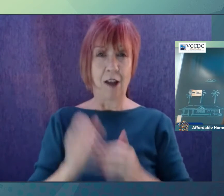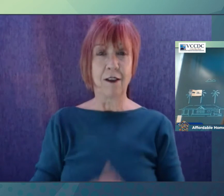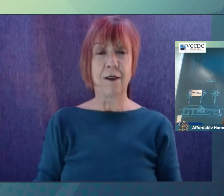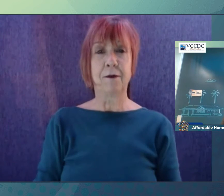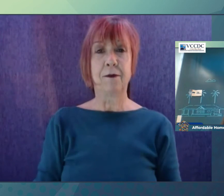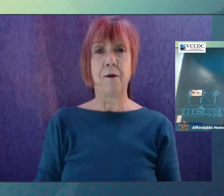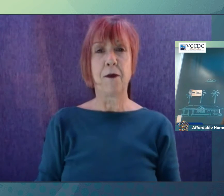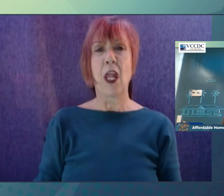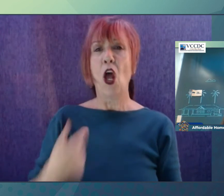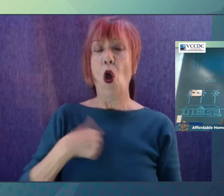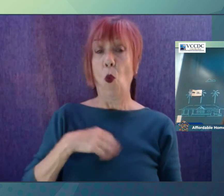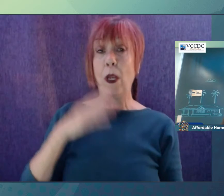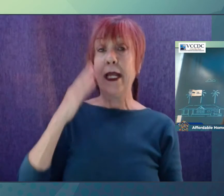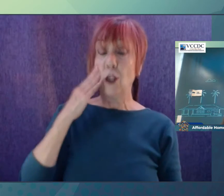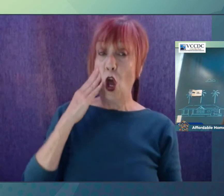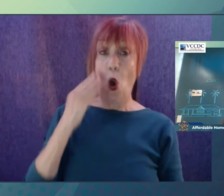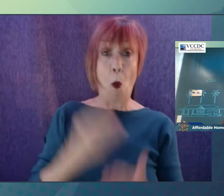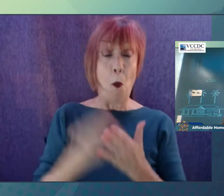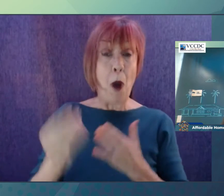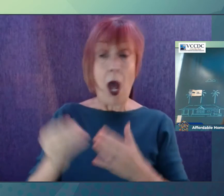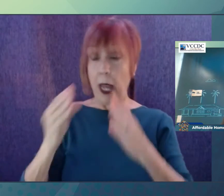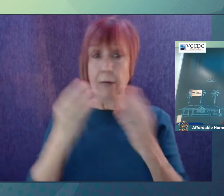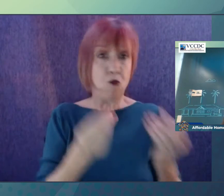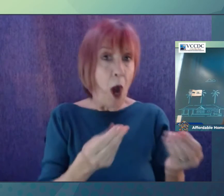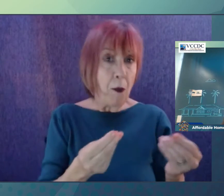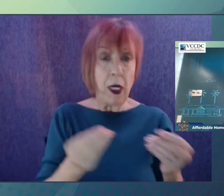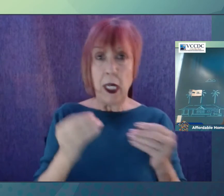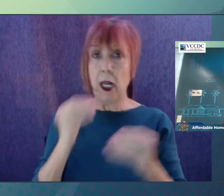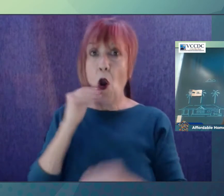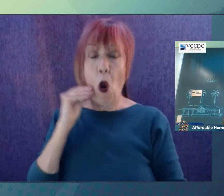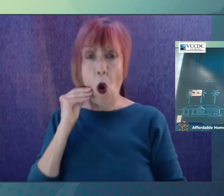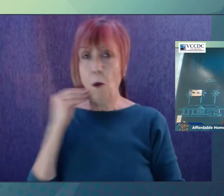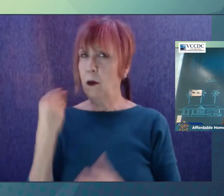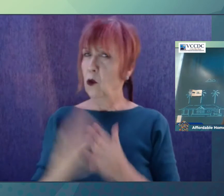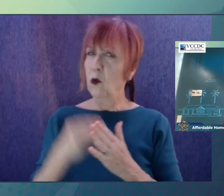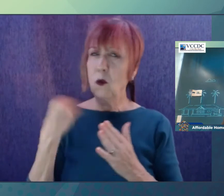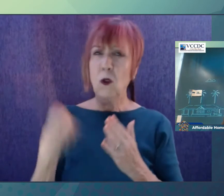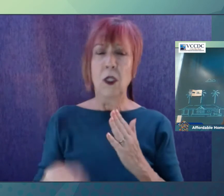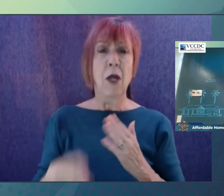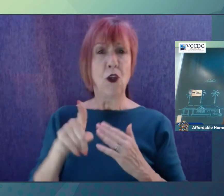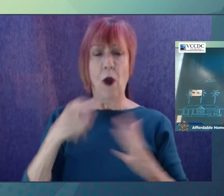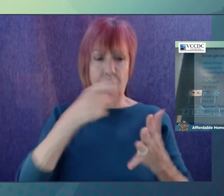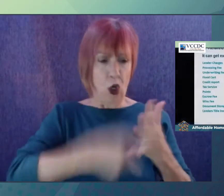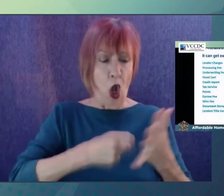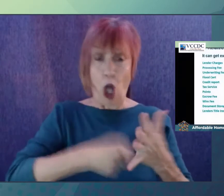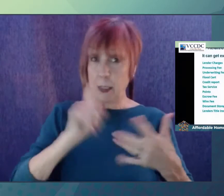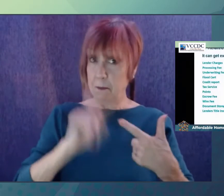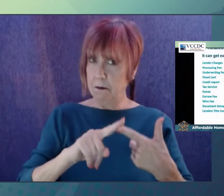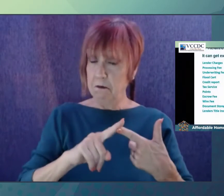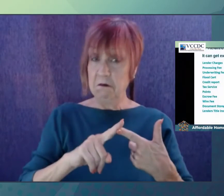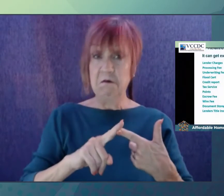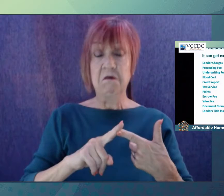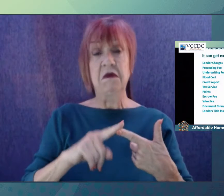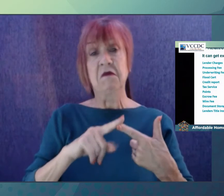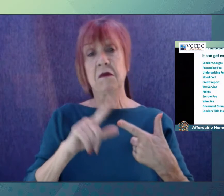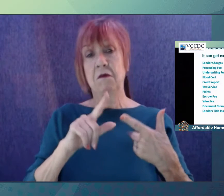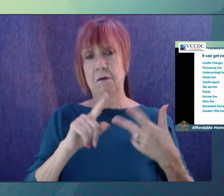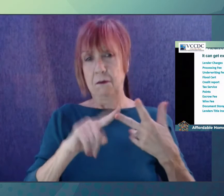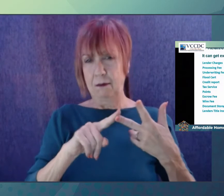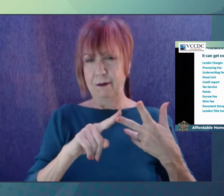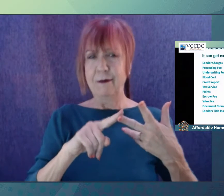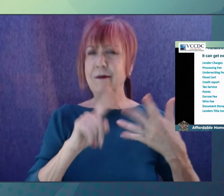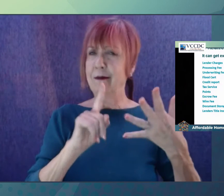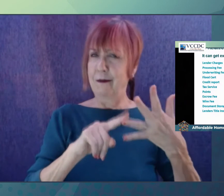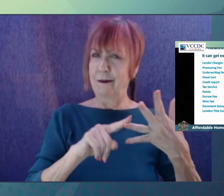We know that buying a property or purchasing a home can be very expensive. You have costs such as lender charges, processing